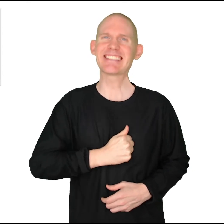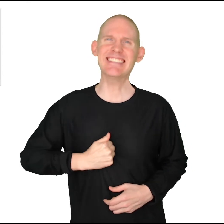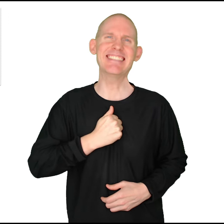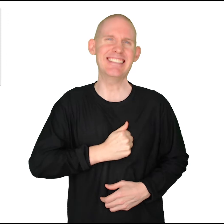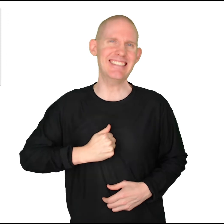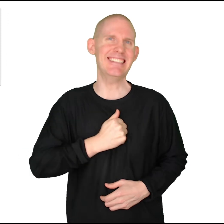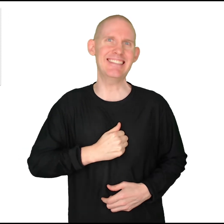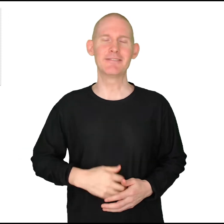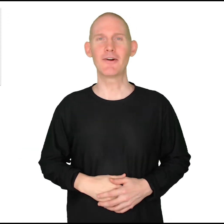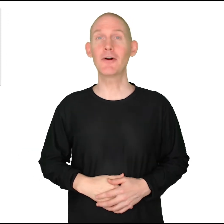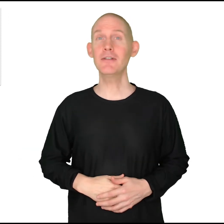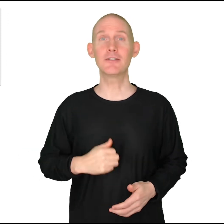Sorry. Or just,